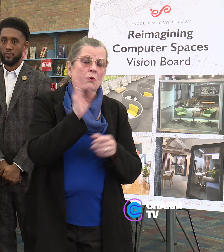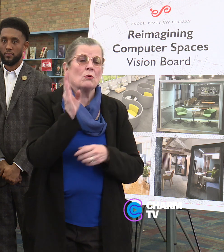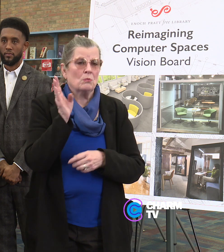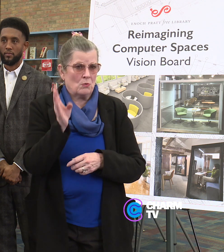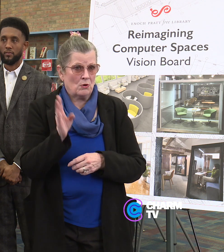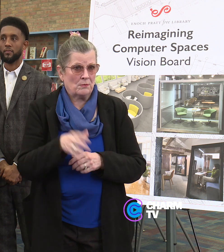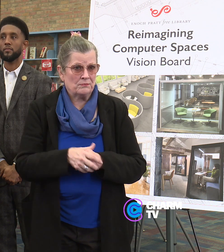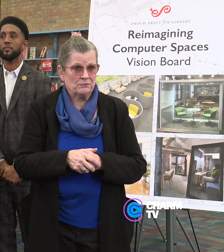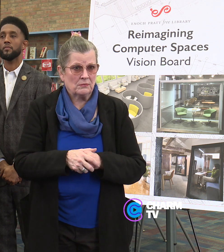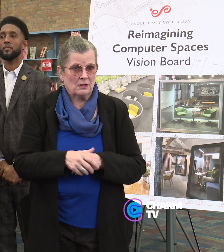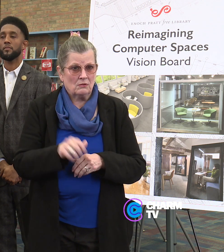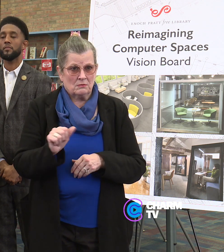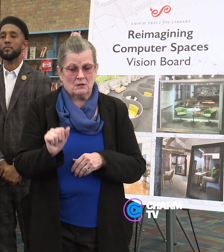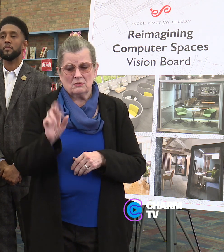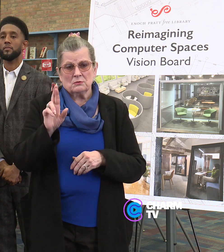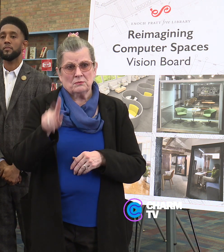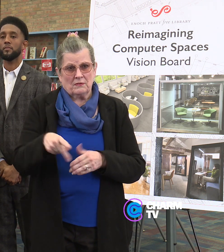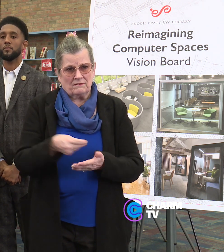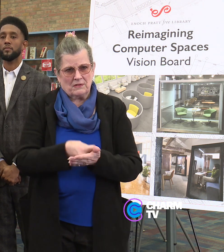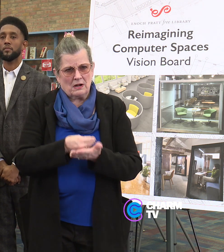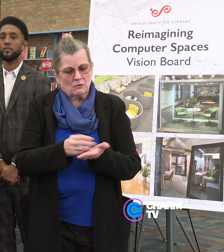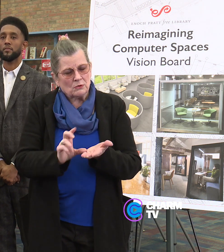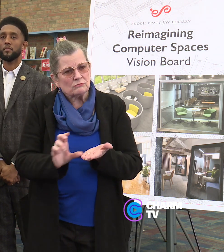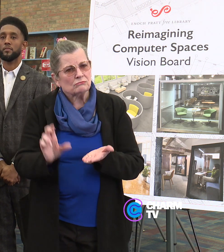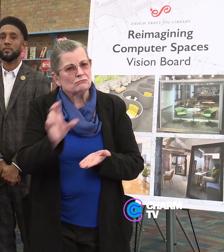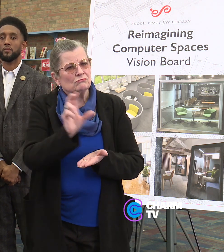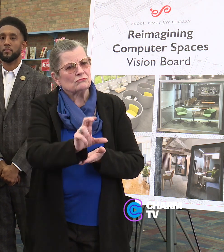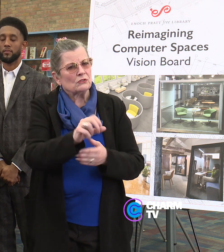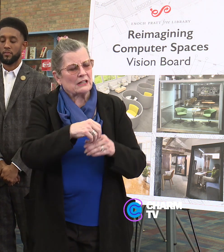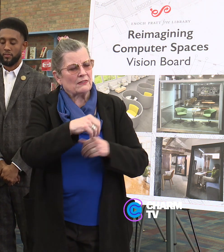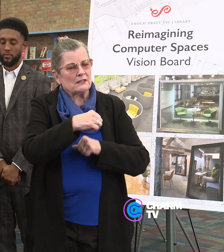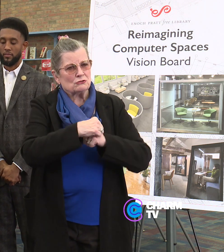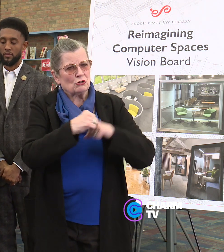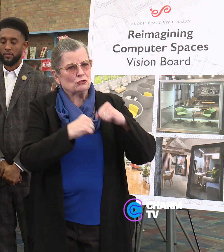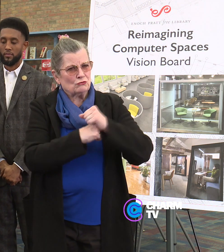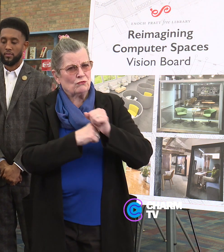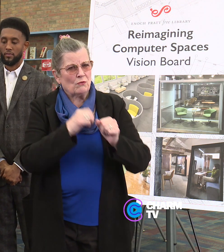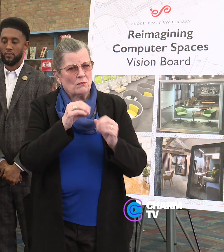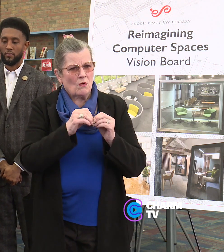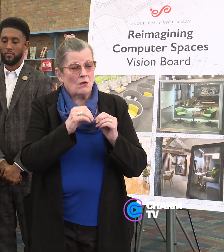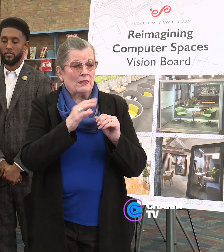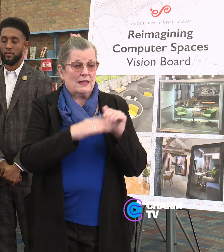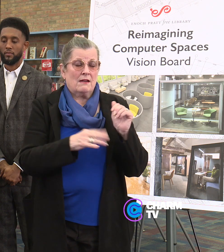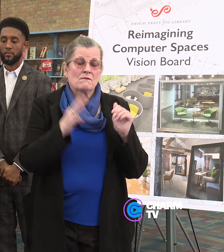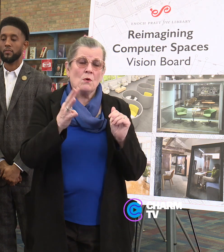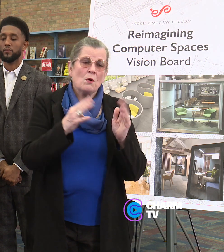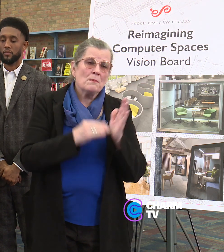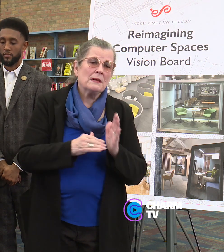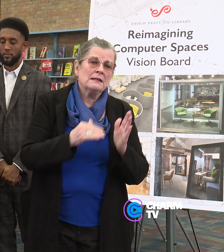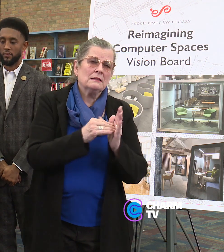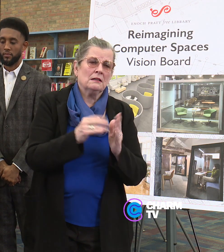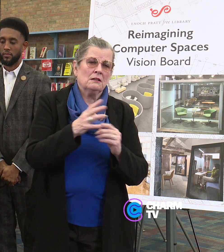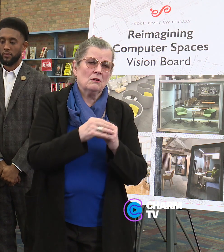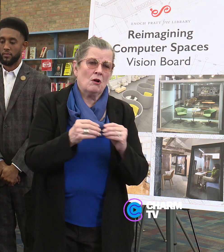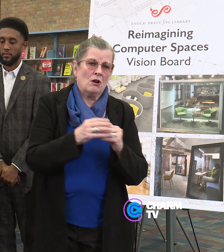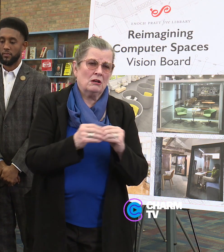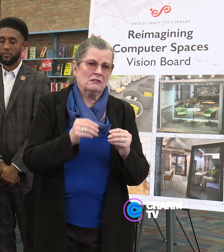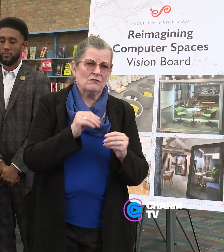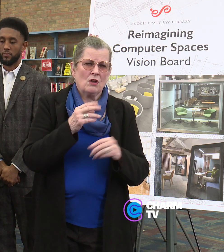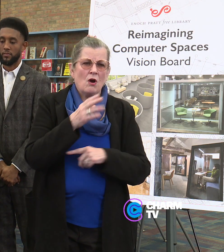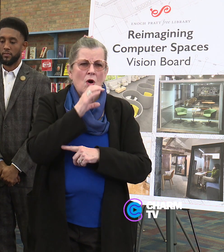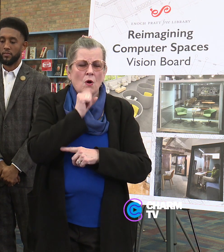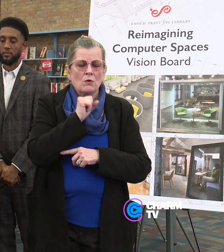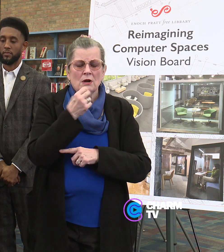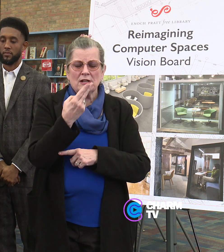Rescue Plan funding will also invest in our infrastructure with more than $4 million to repair aging HVAC systems, which